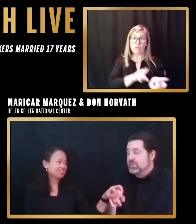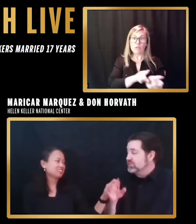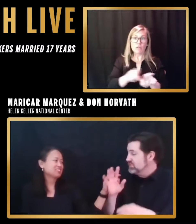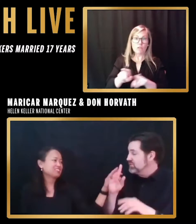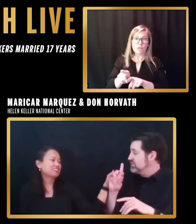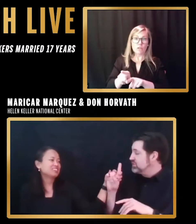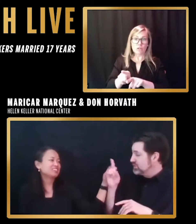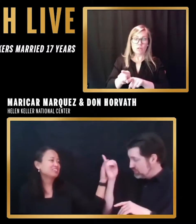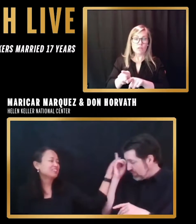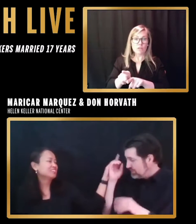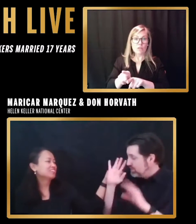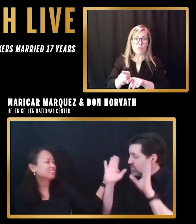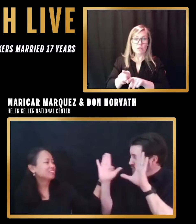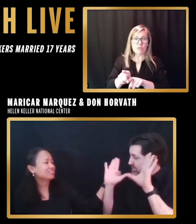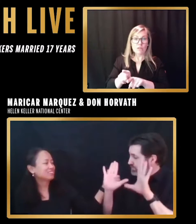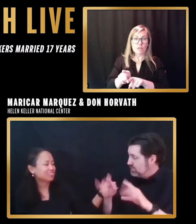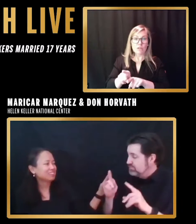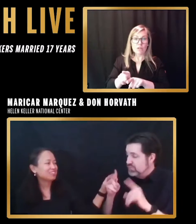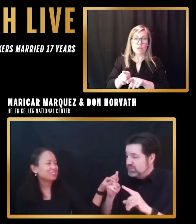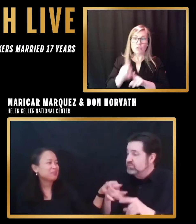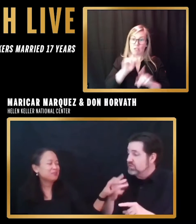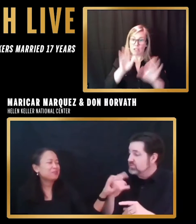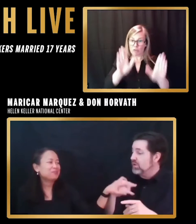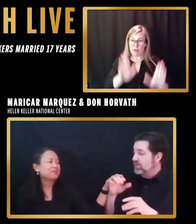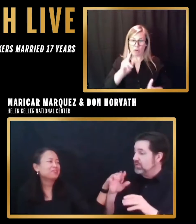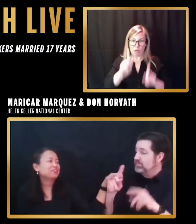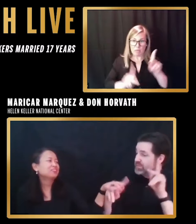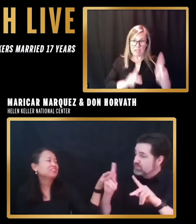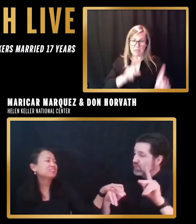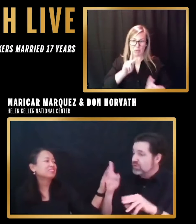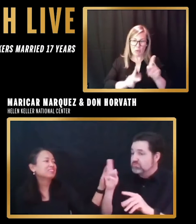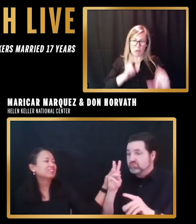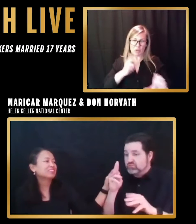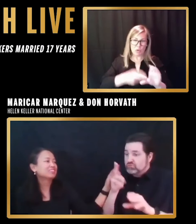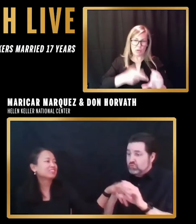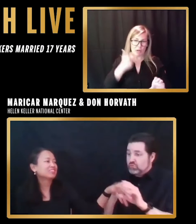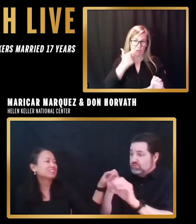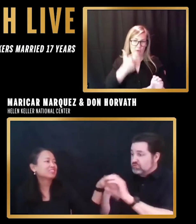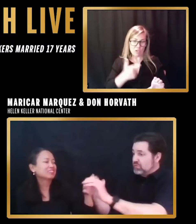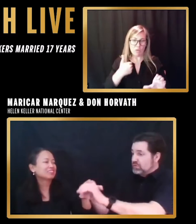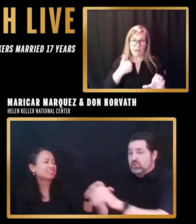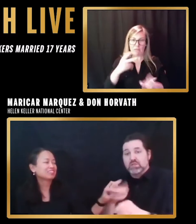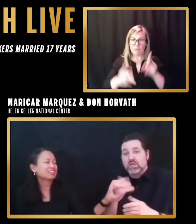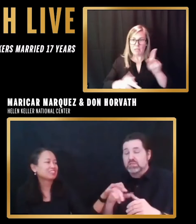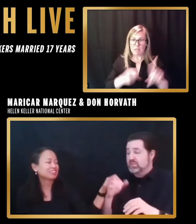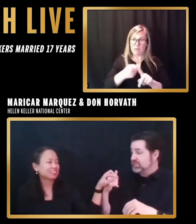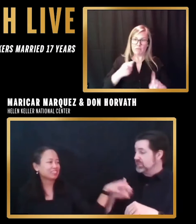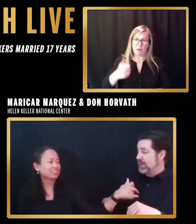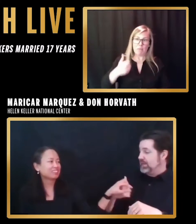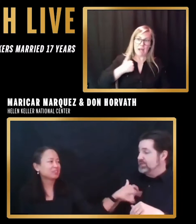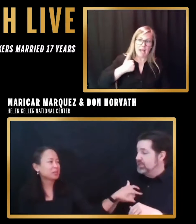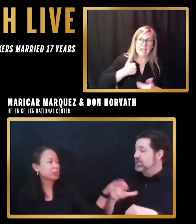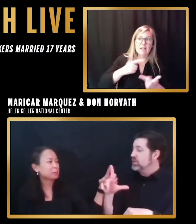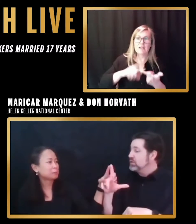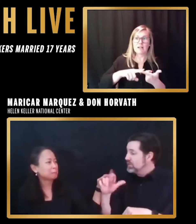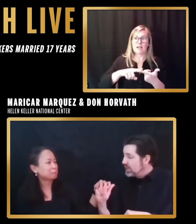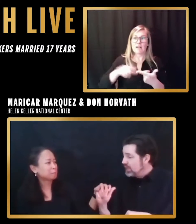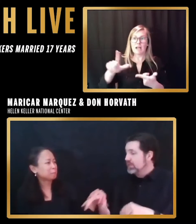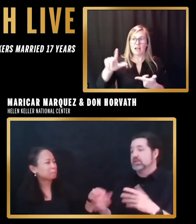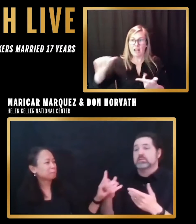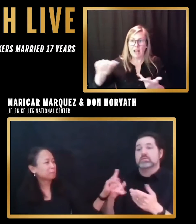really great for those tuning in. I see people are tuning in from all over the place. We've got people from Canada, Los Angeles, New York